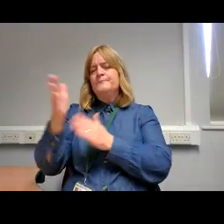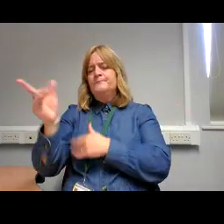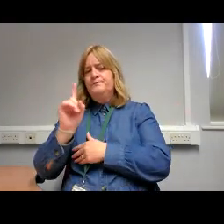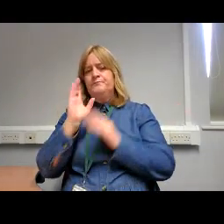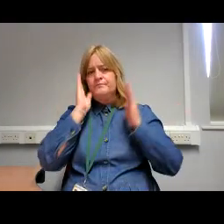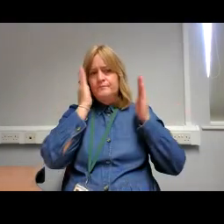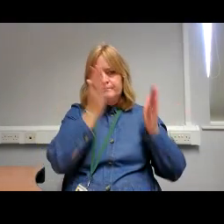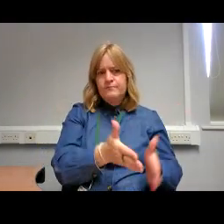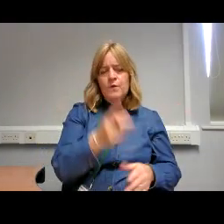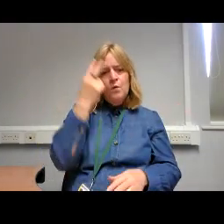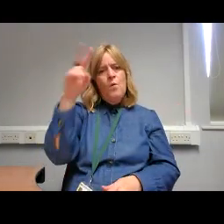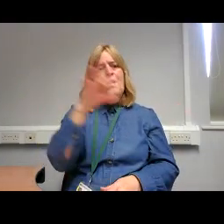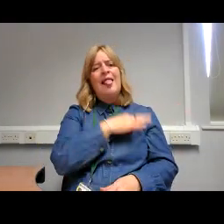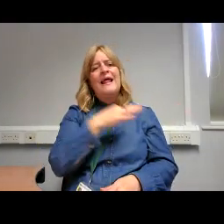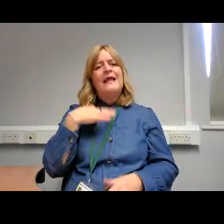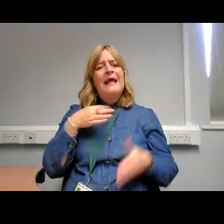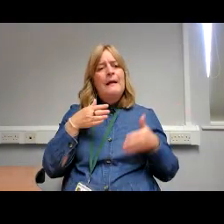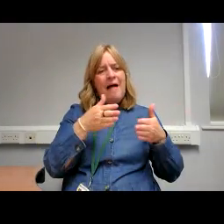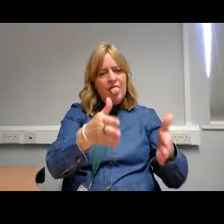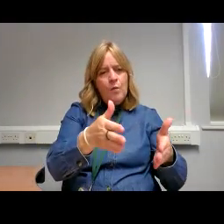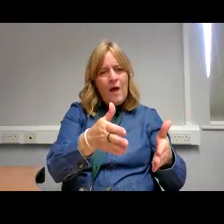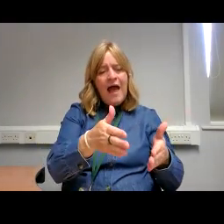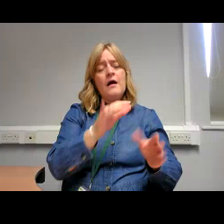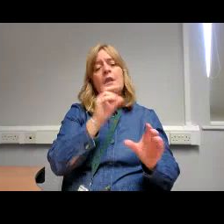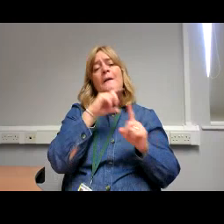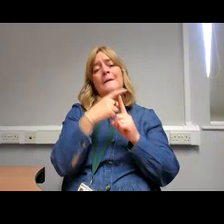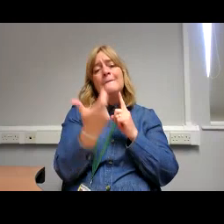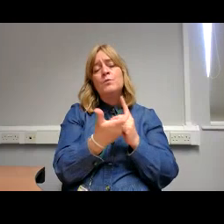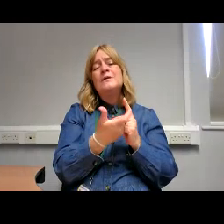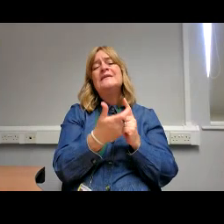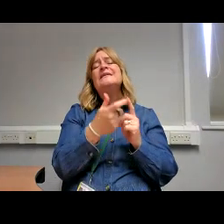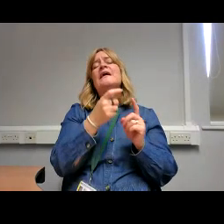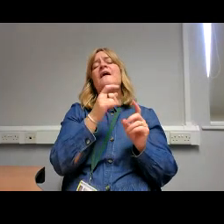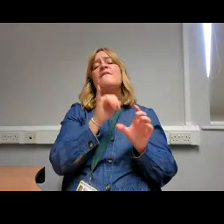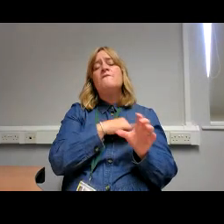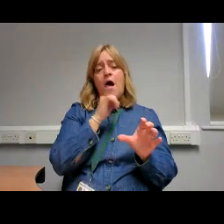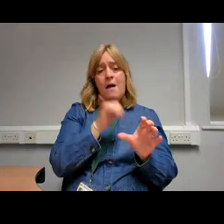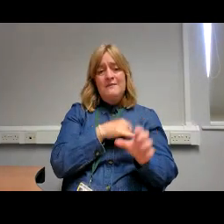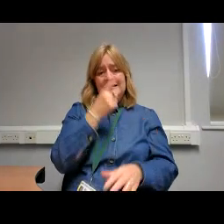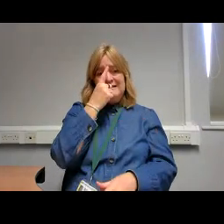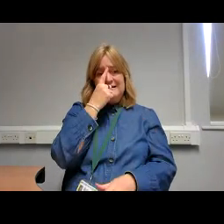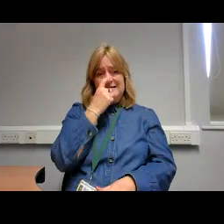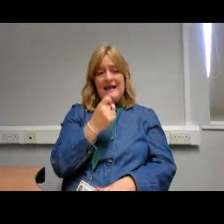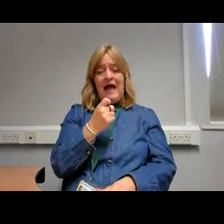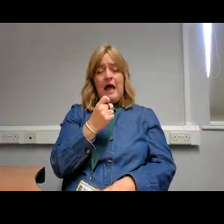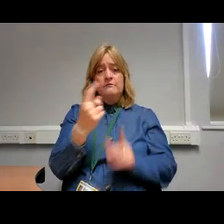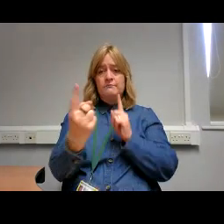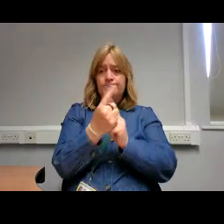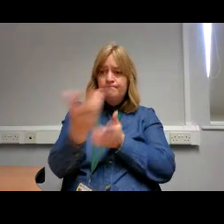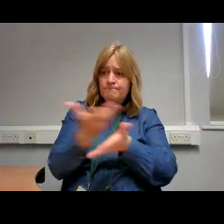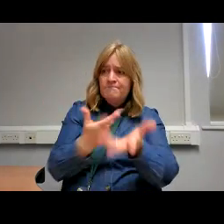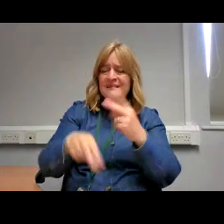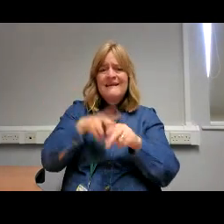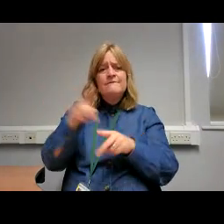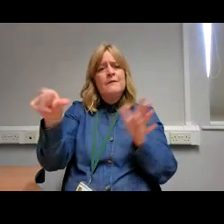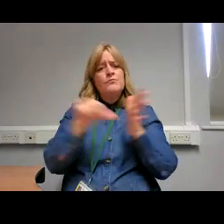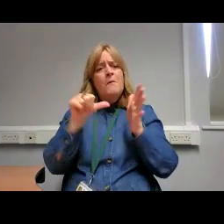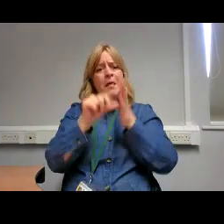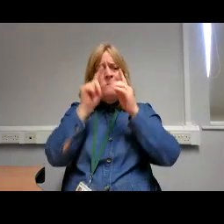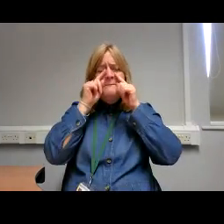clinical pathways. So community pharmacists can see anybody now who may have sinusitis if you were 12 years or